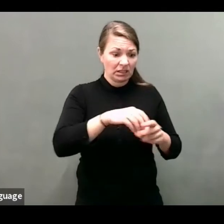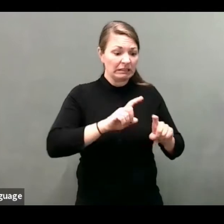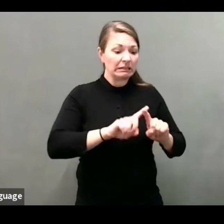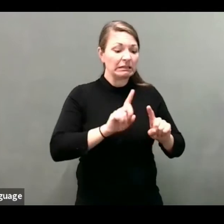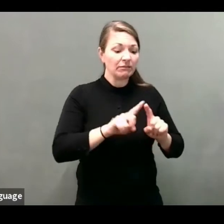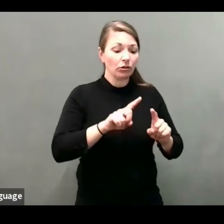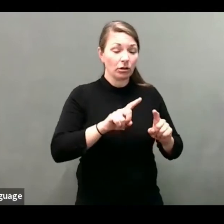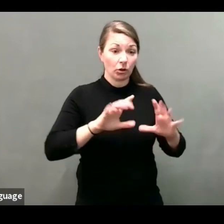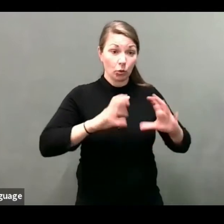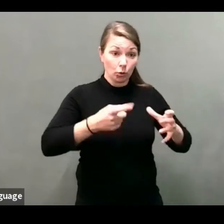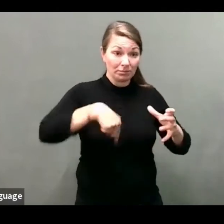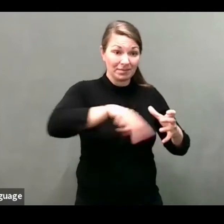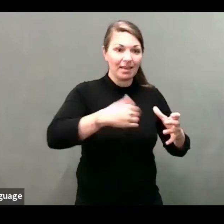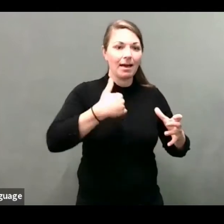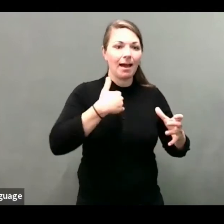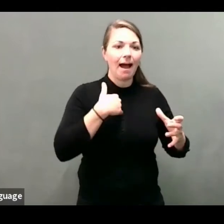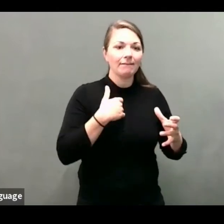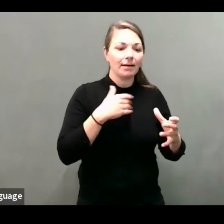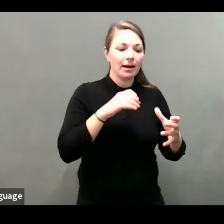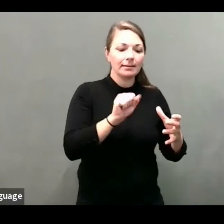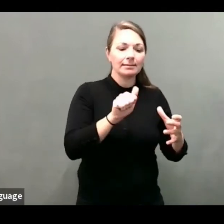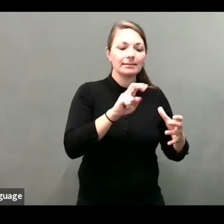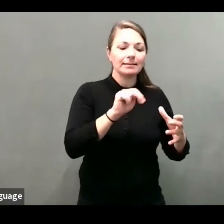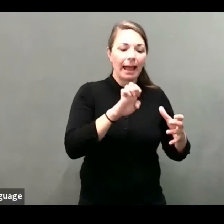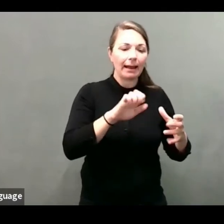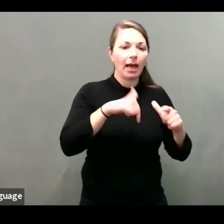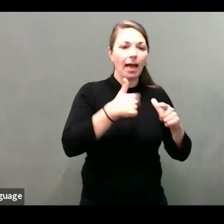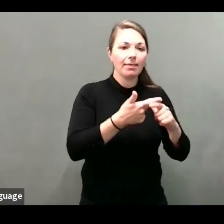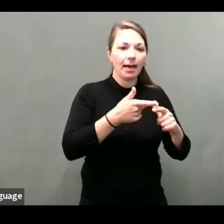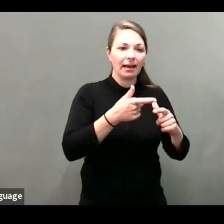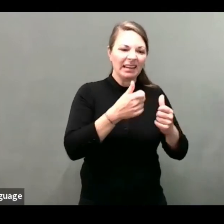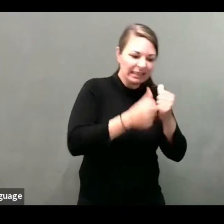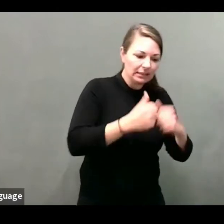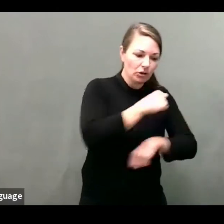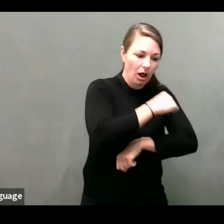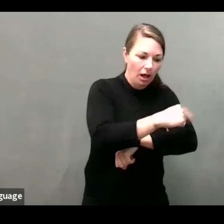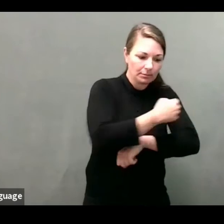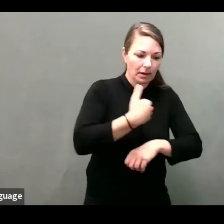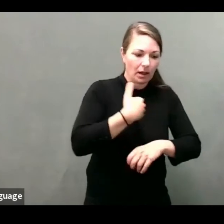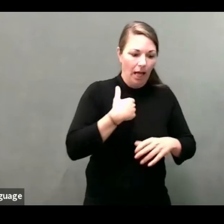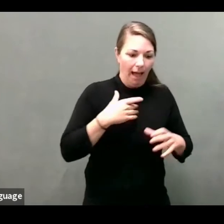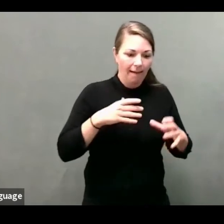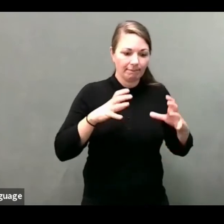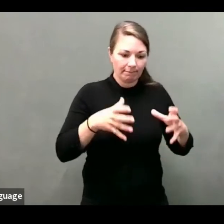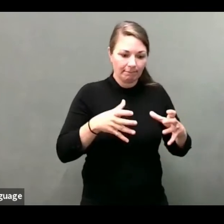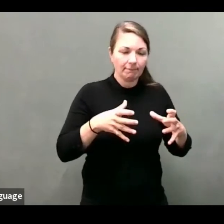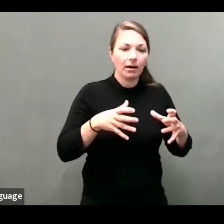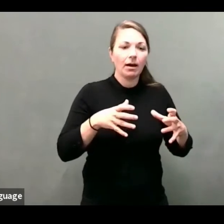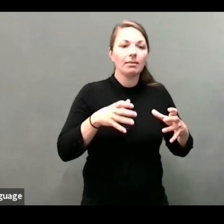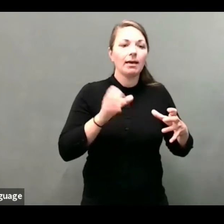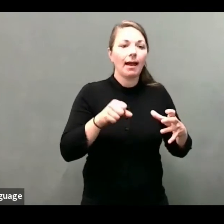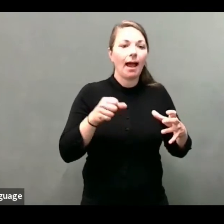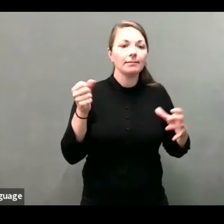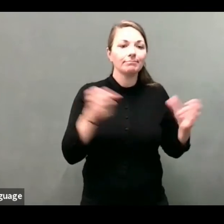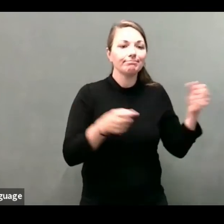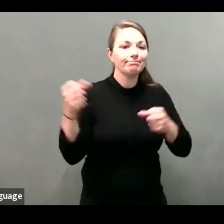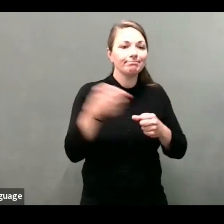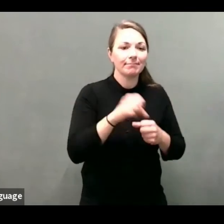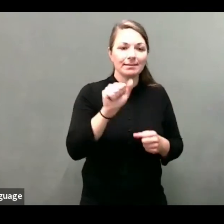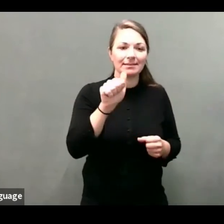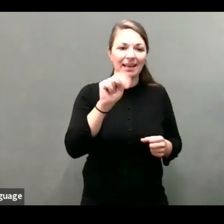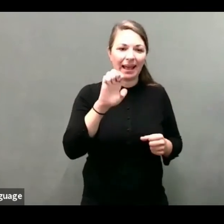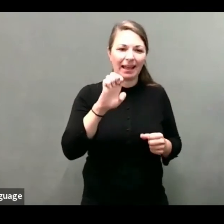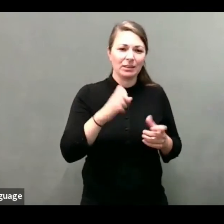SANES amongst a group of hospitals. So each hospital in that case is not responsible for providing their own SANES, but